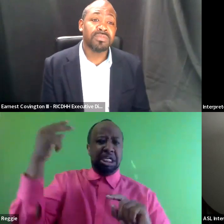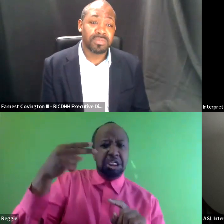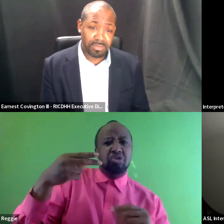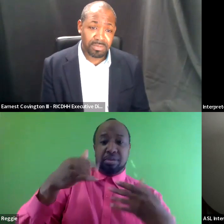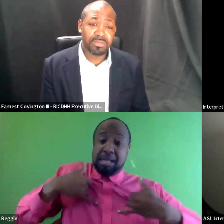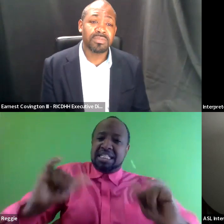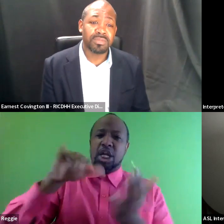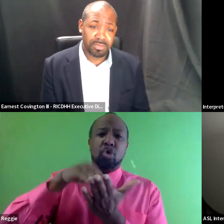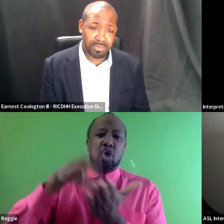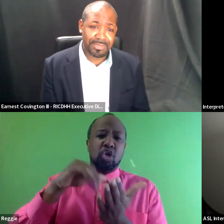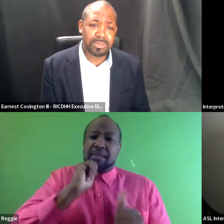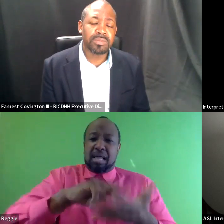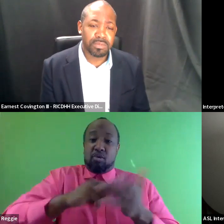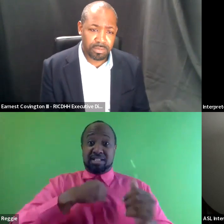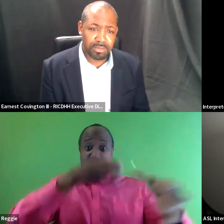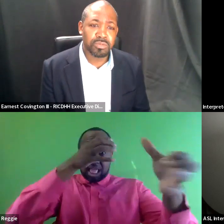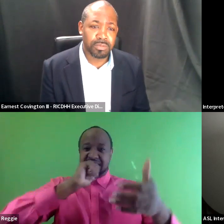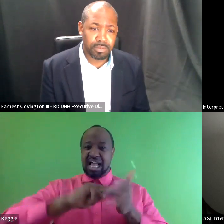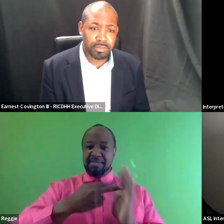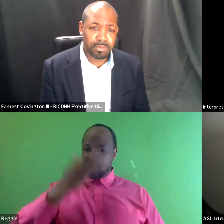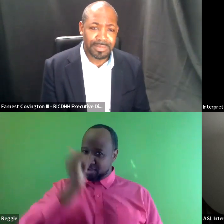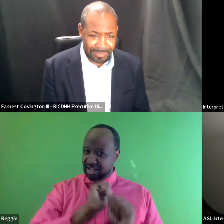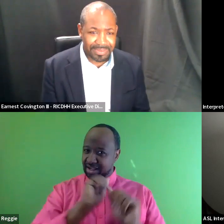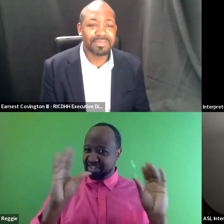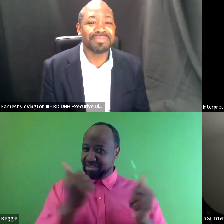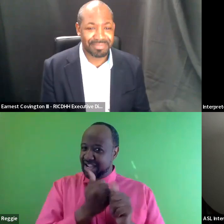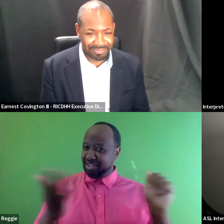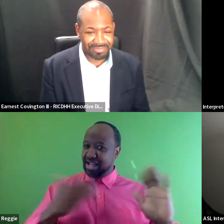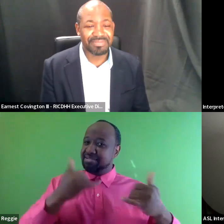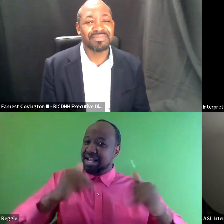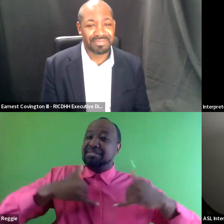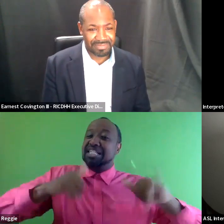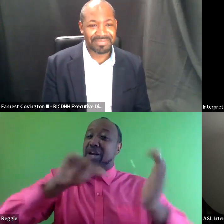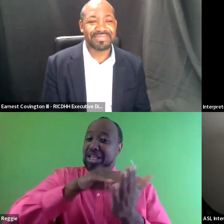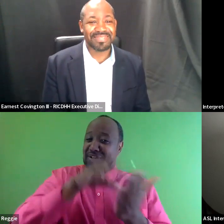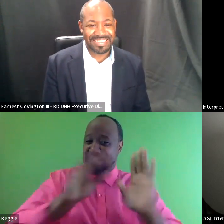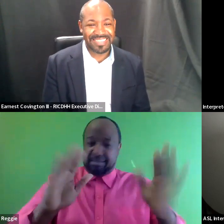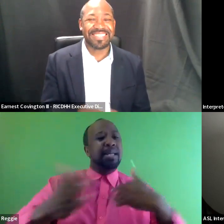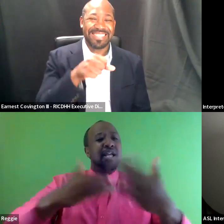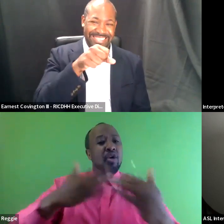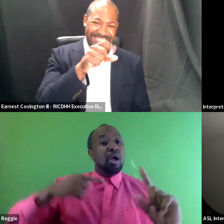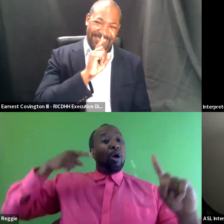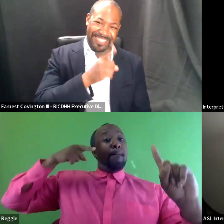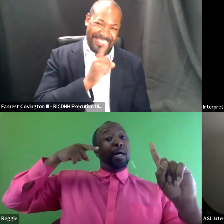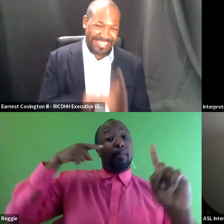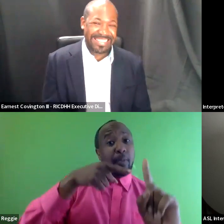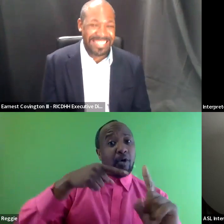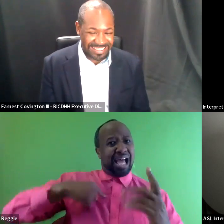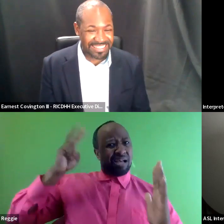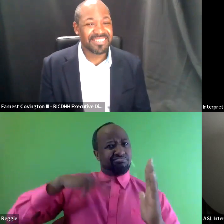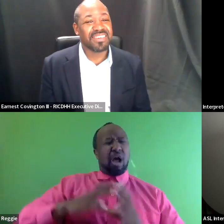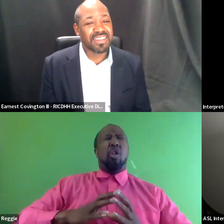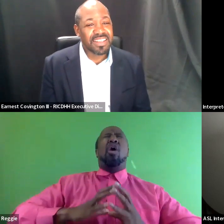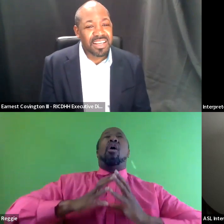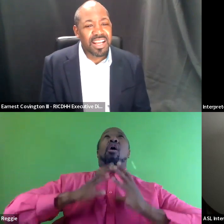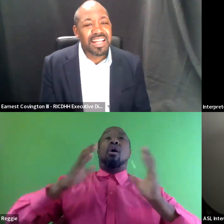equivalent of that. You know history, lots of things. You could vlog about them, and it's the equivalent of like an audiobook for hearing people.